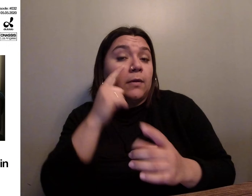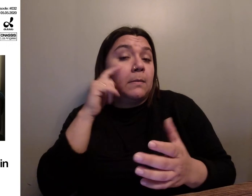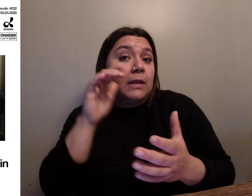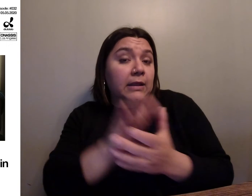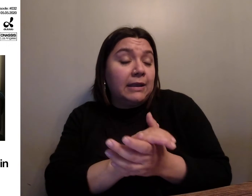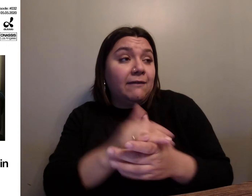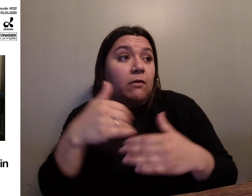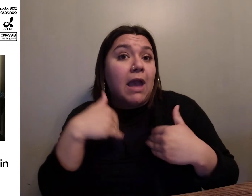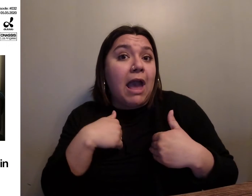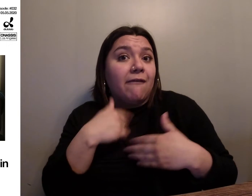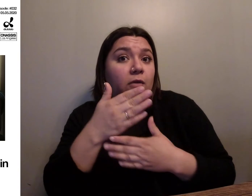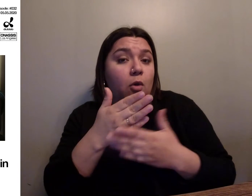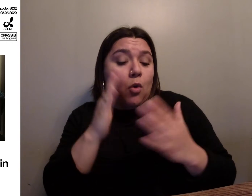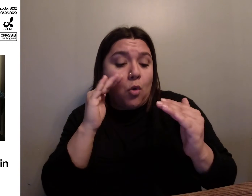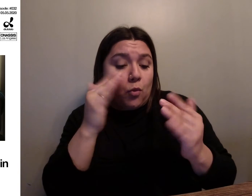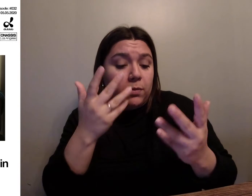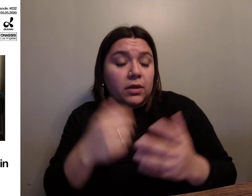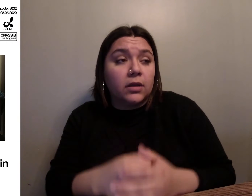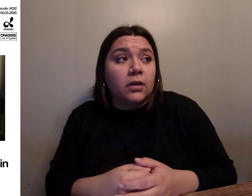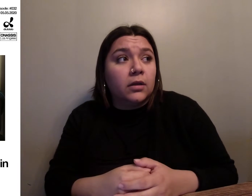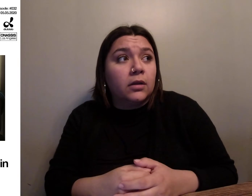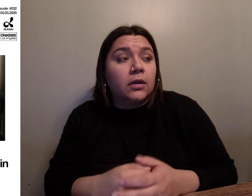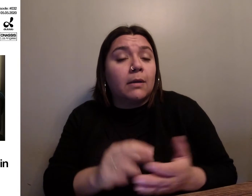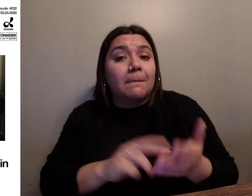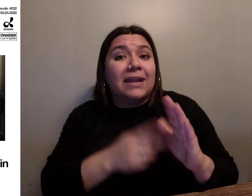is over, as it were?